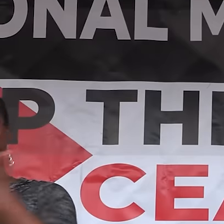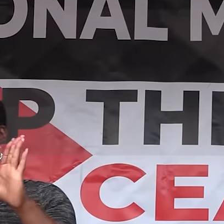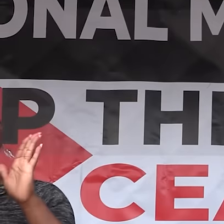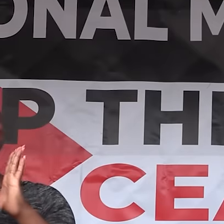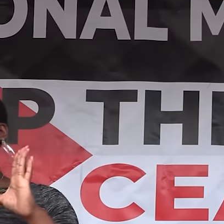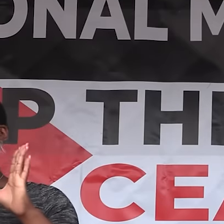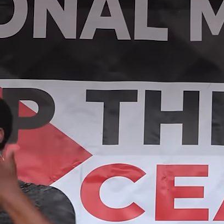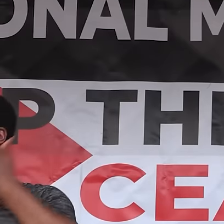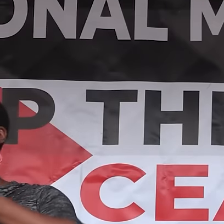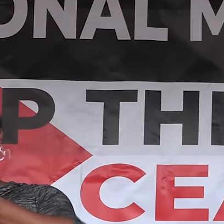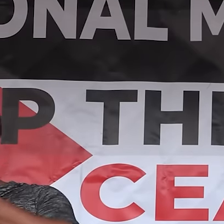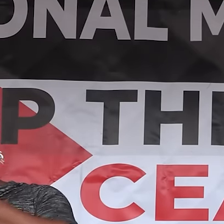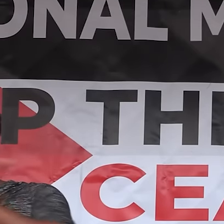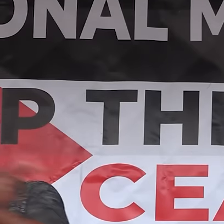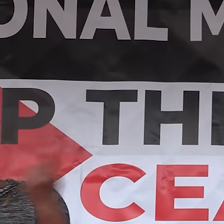not alone.